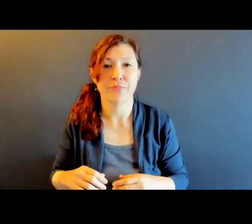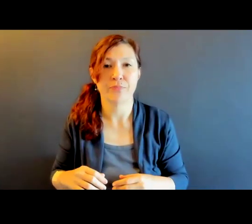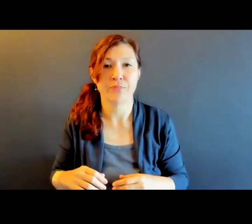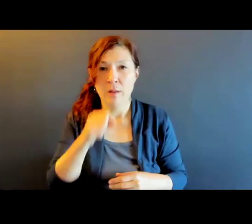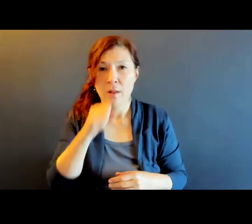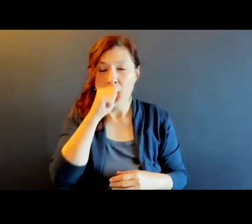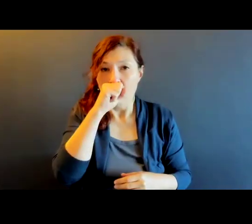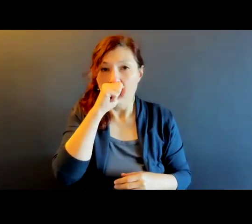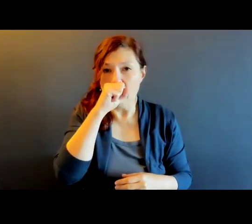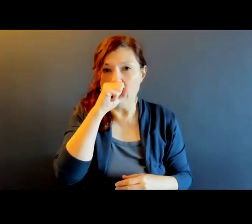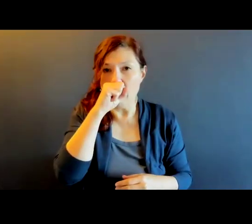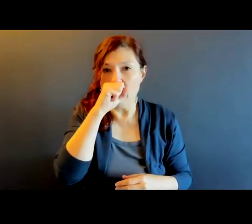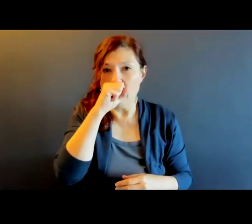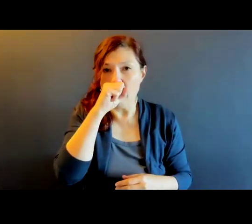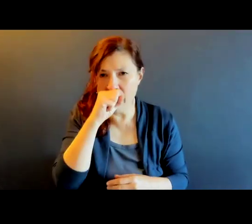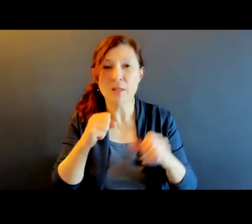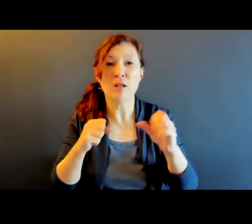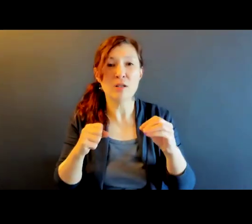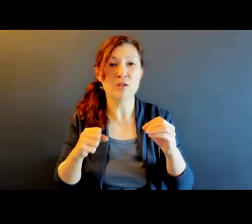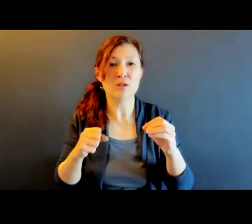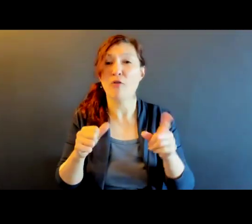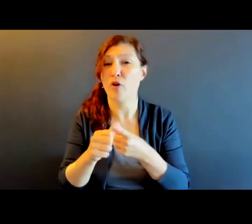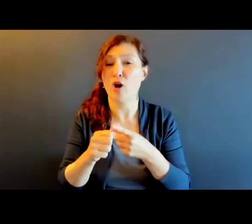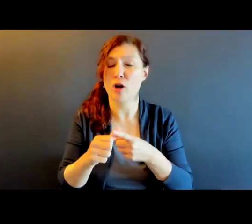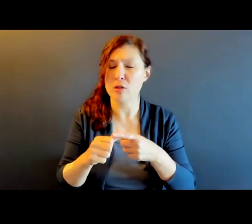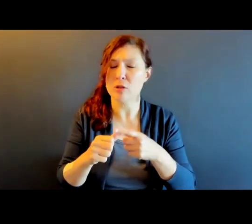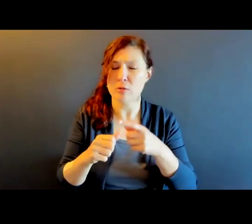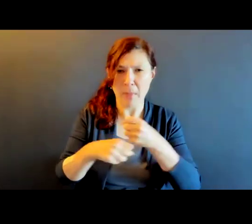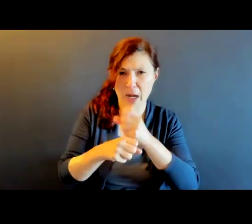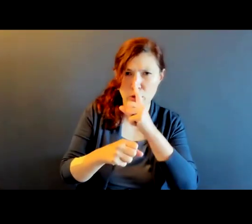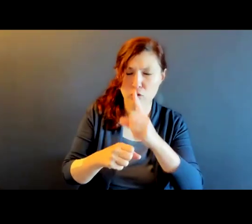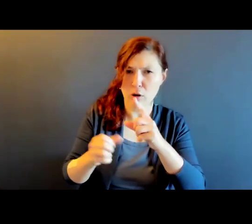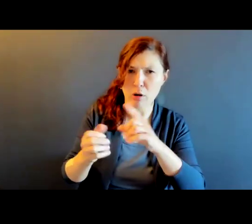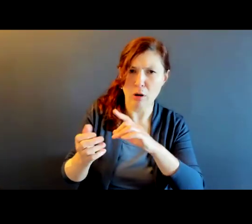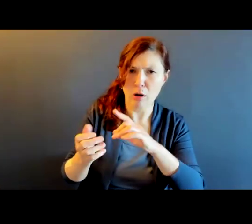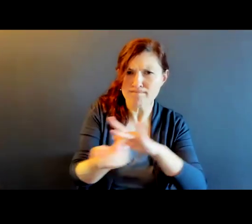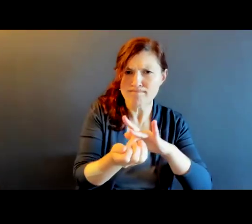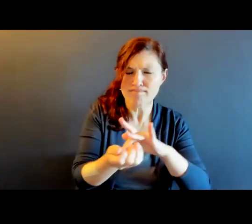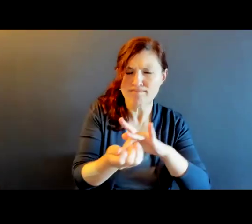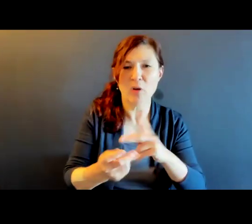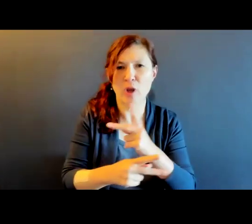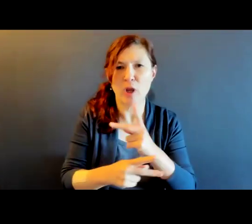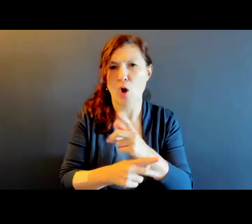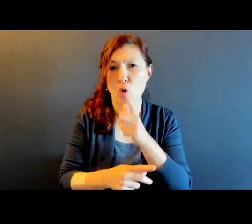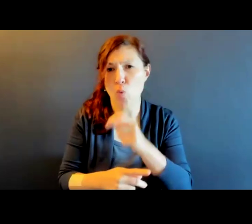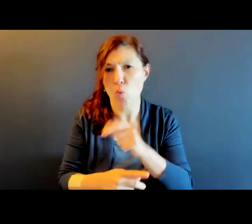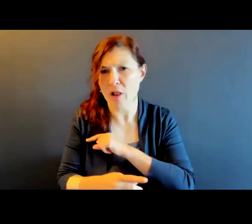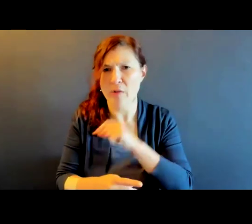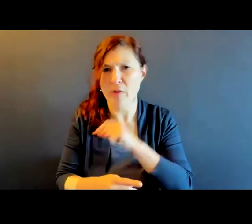applicants' eligibility have been determined. So now Monica's going to touch on some of those themes connected to tiering.